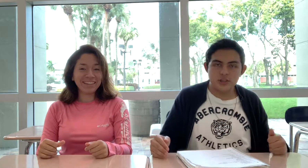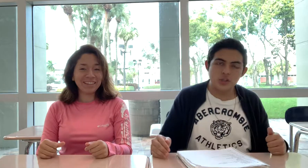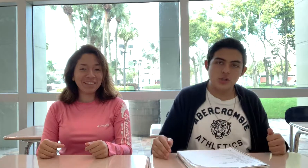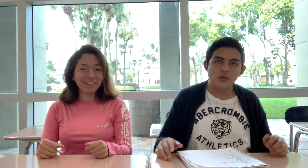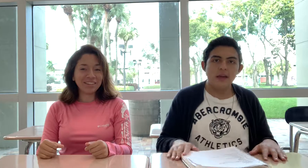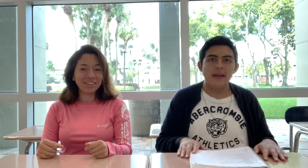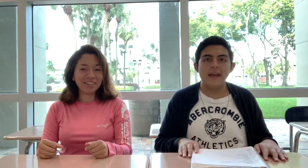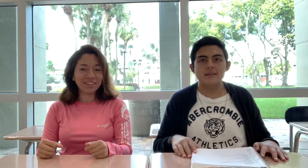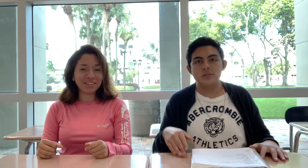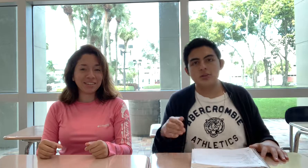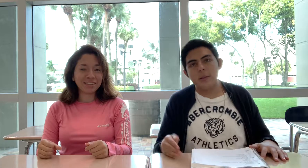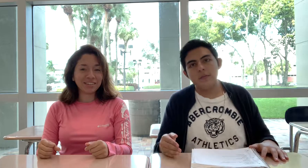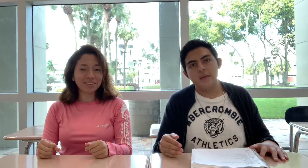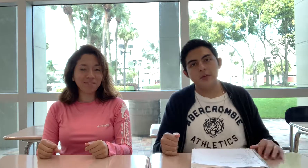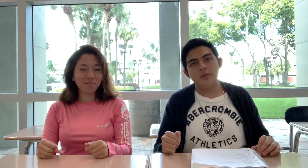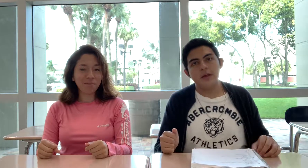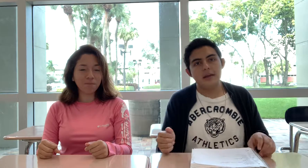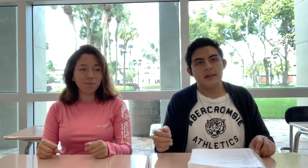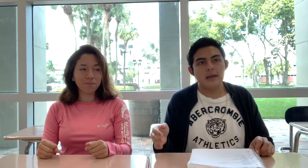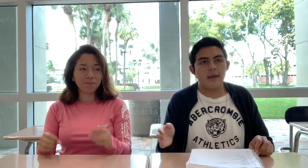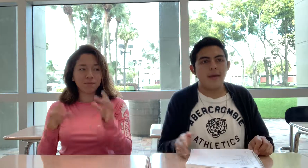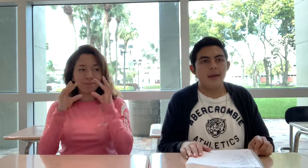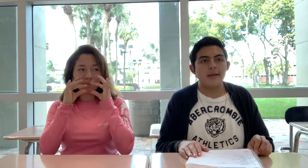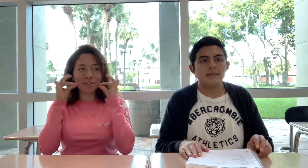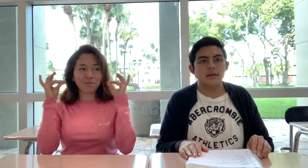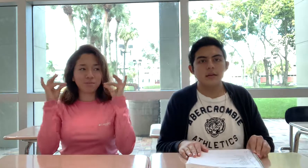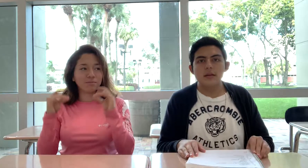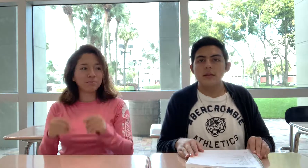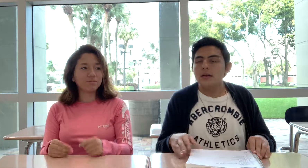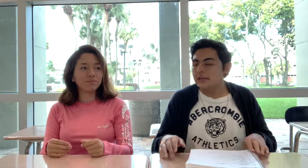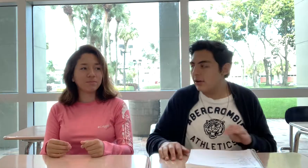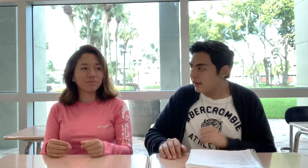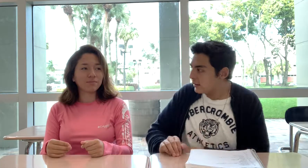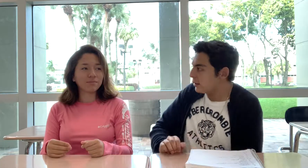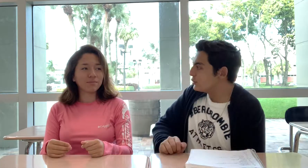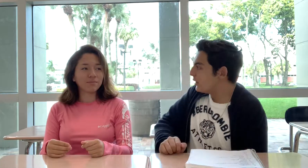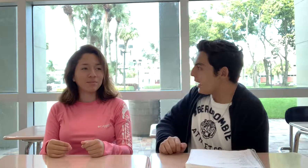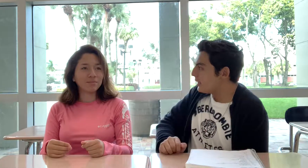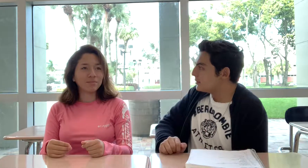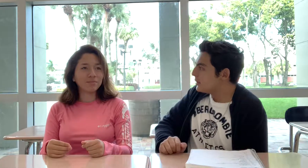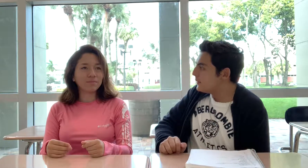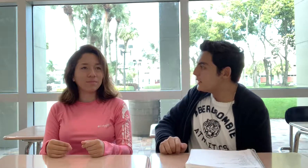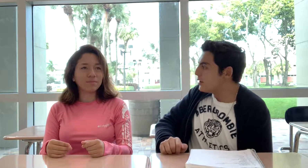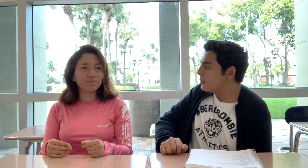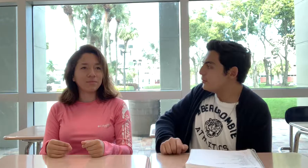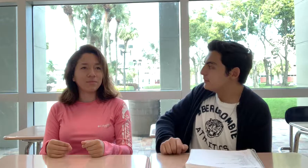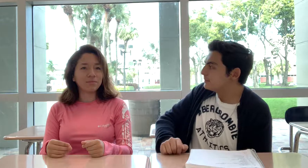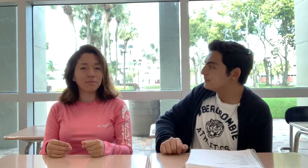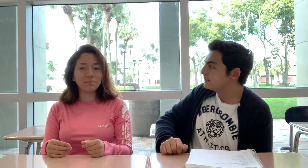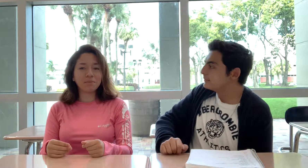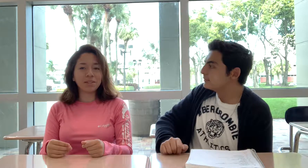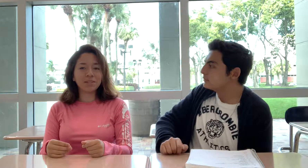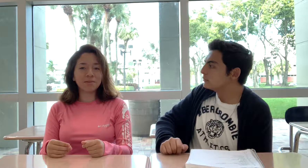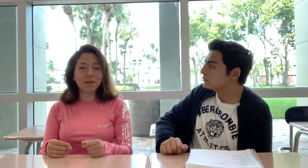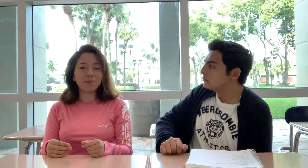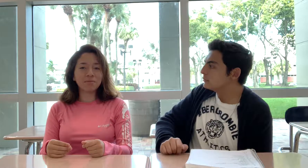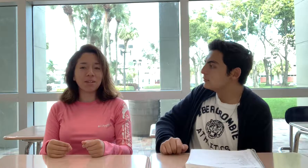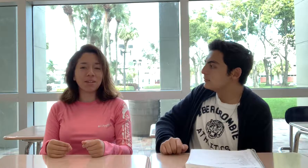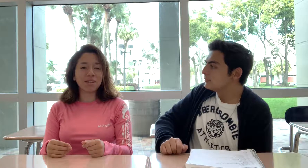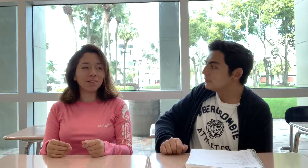two. And subscribe if you haven't already. And is there anything else you want to add to the video? Please subscribe to my channel.